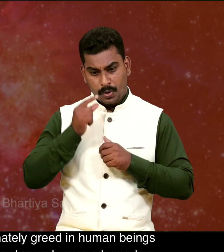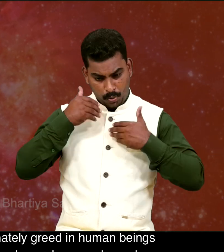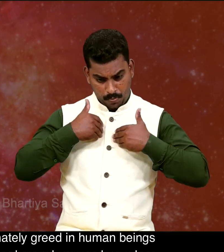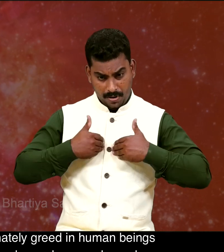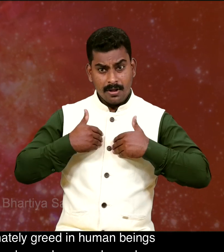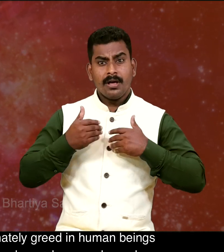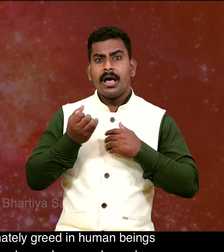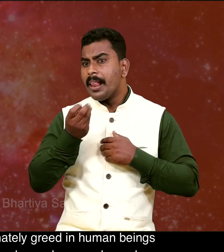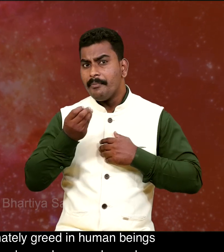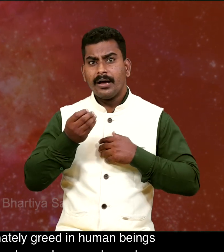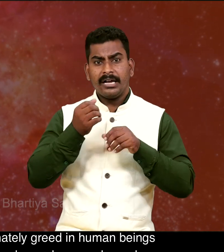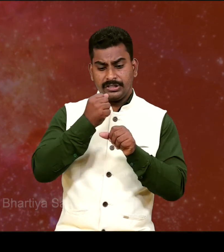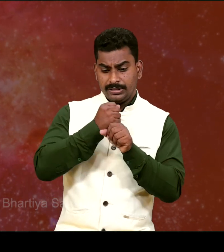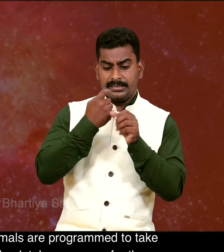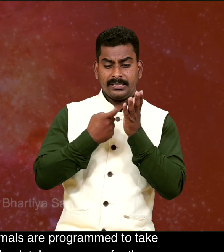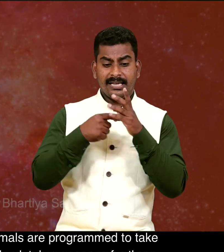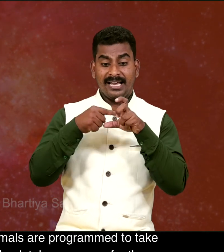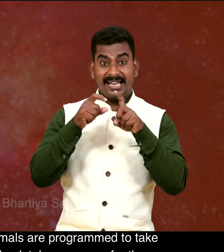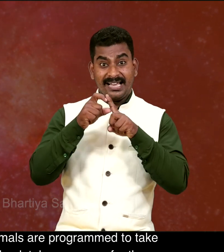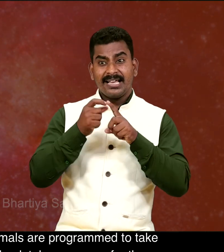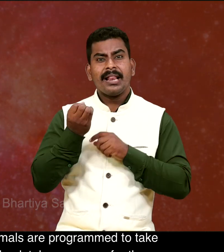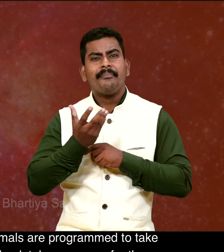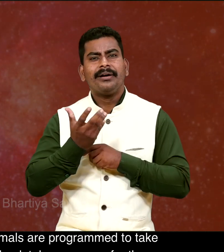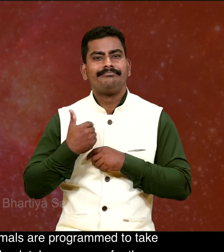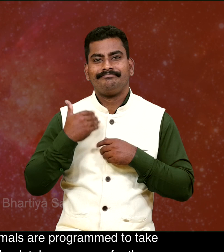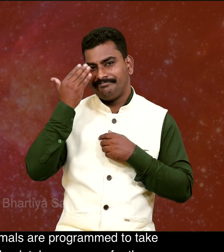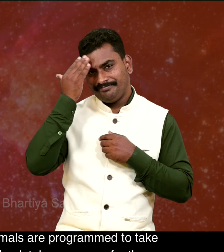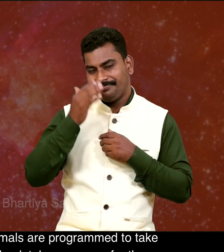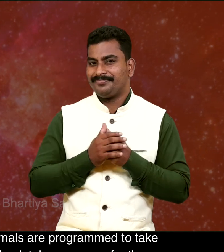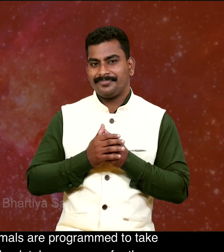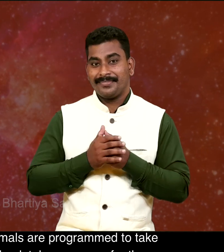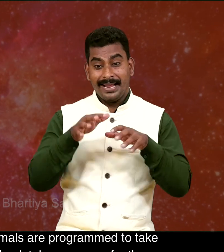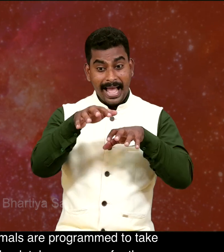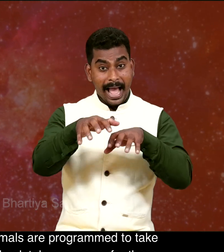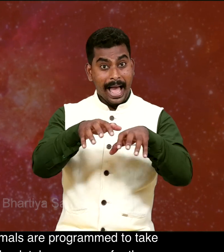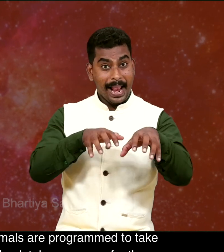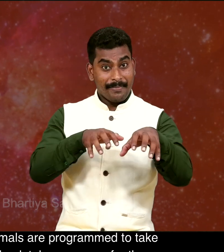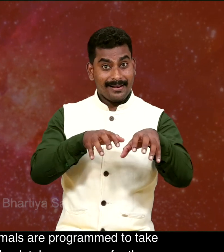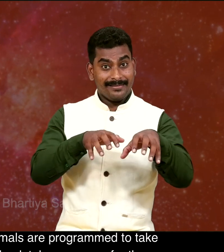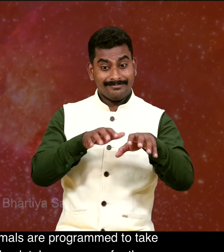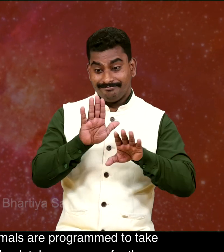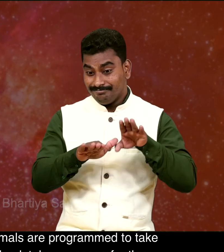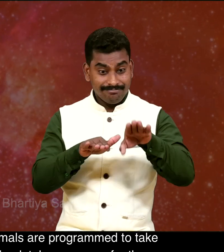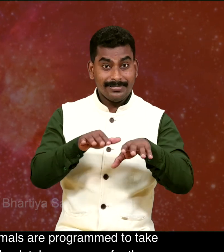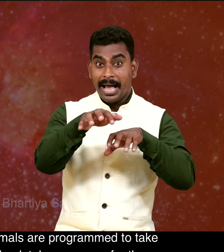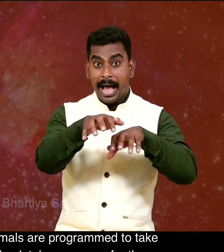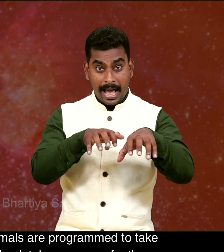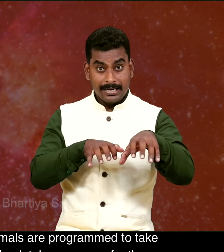has. Most animals are programmed to take what is absolutely